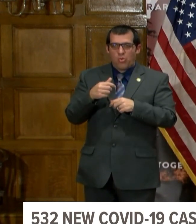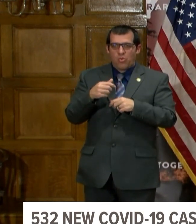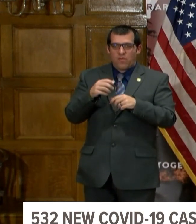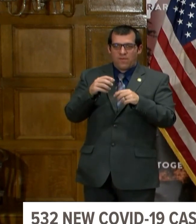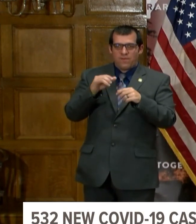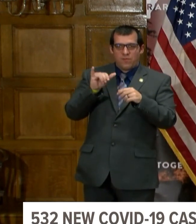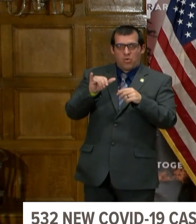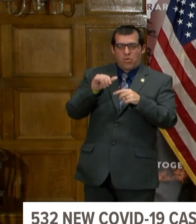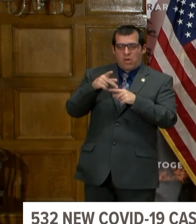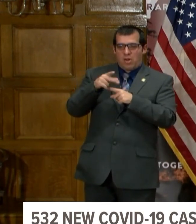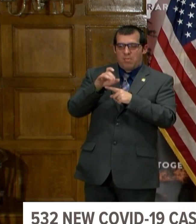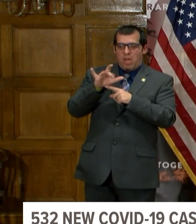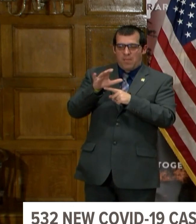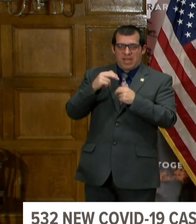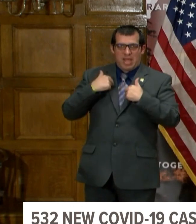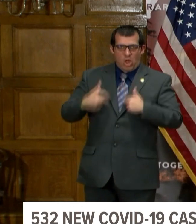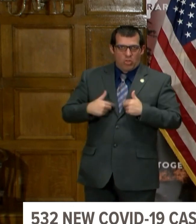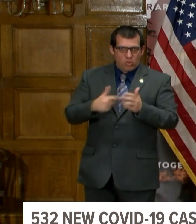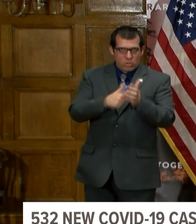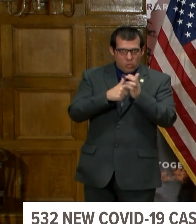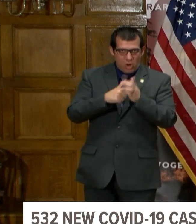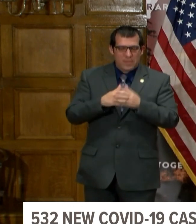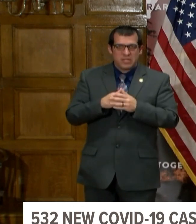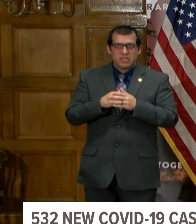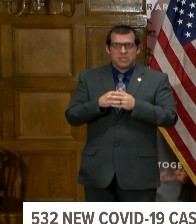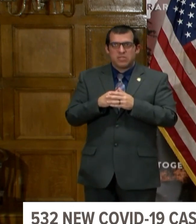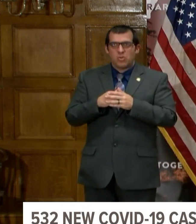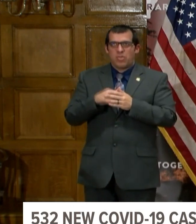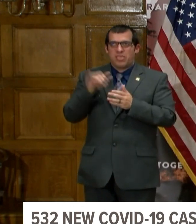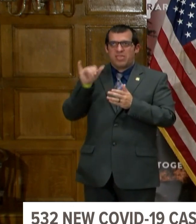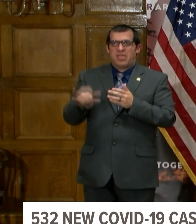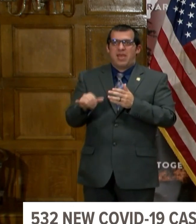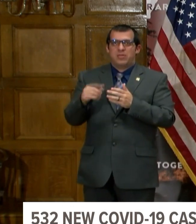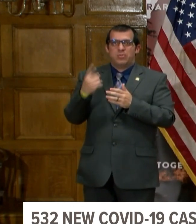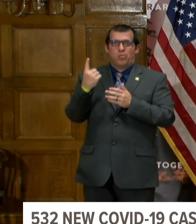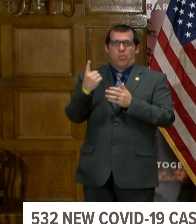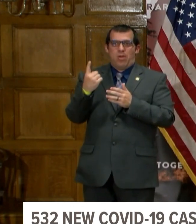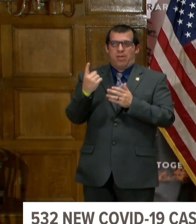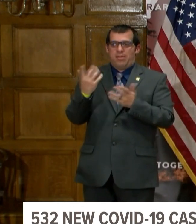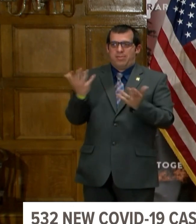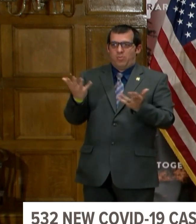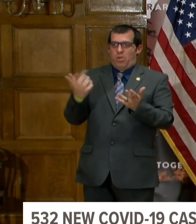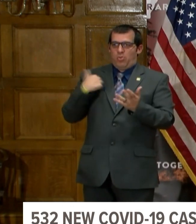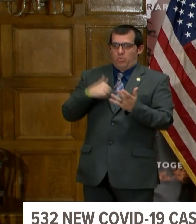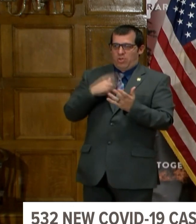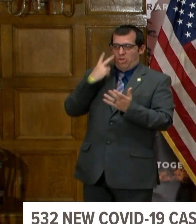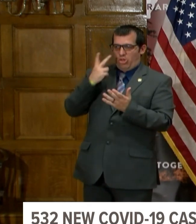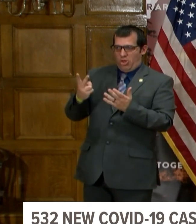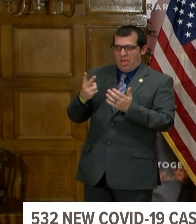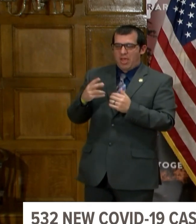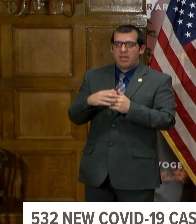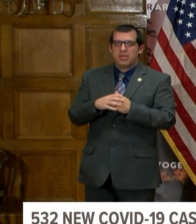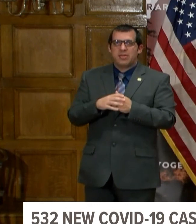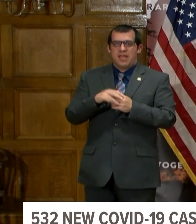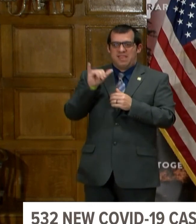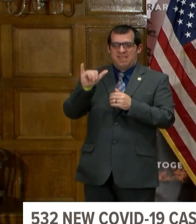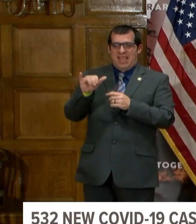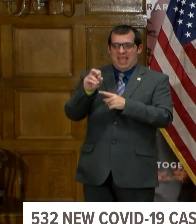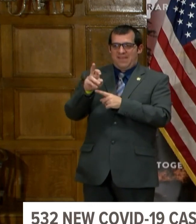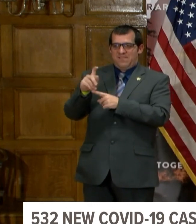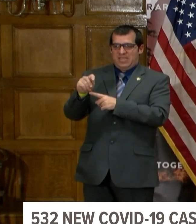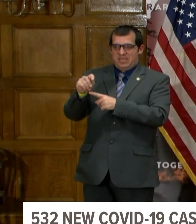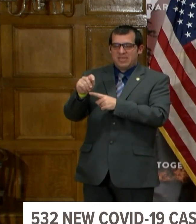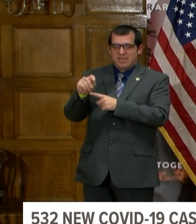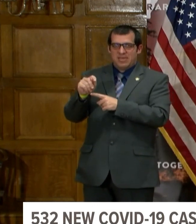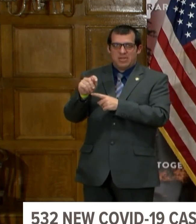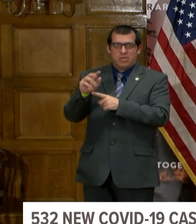meeting the public health requirements. And so that is one of the things that we look at. In terms of that event,